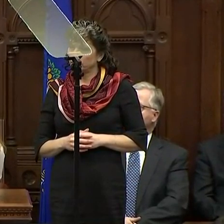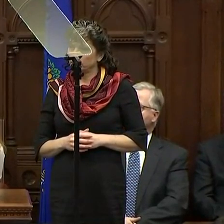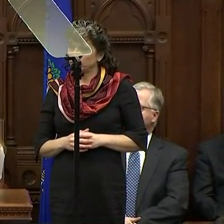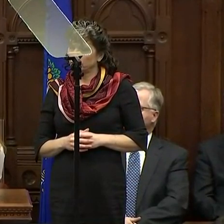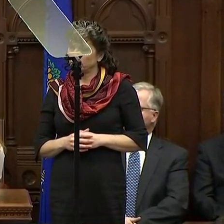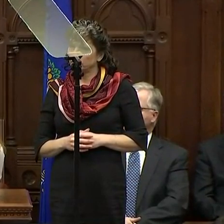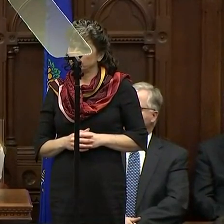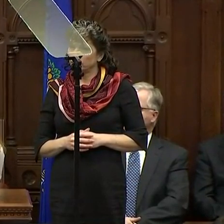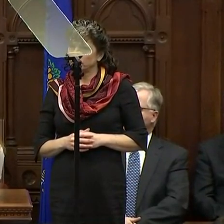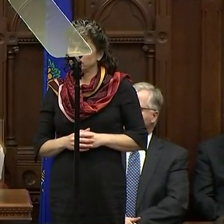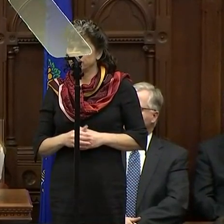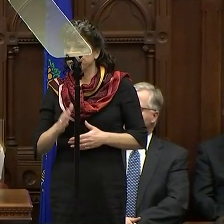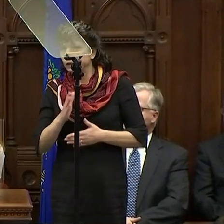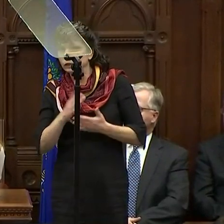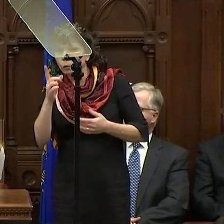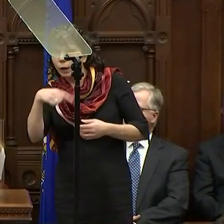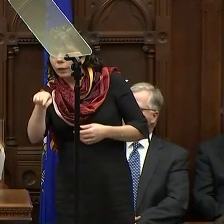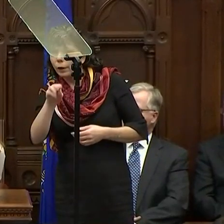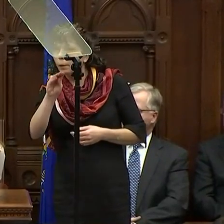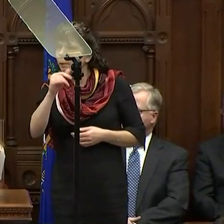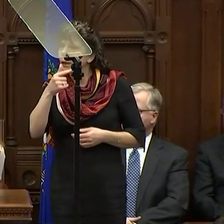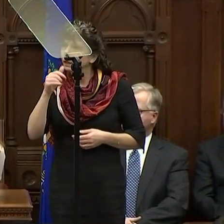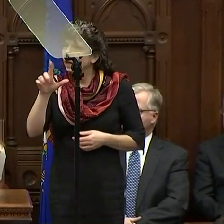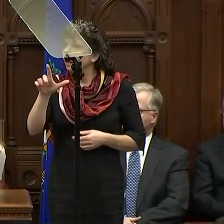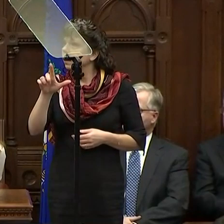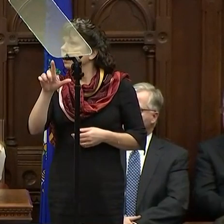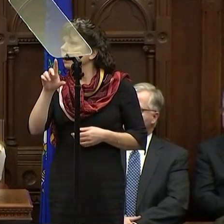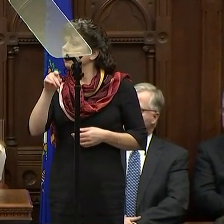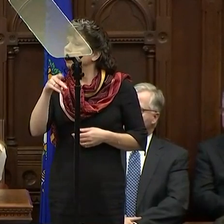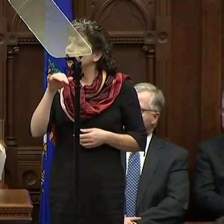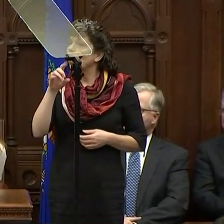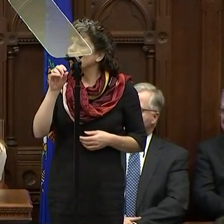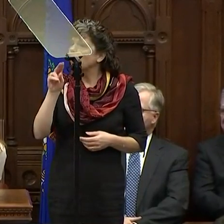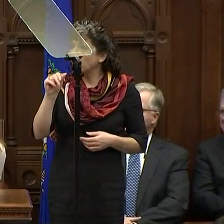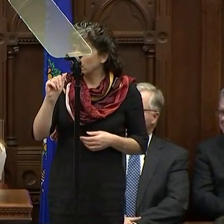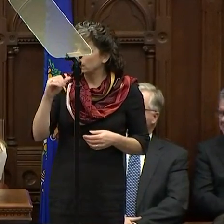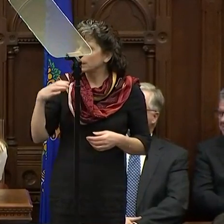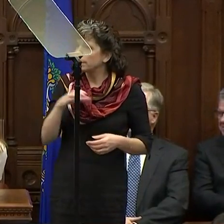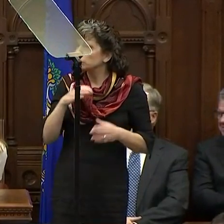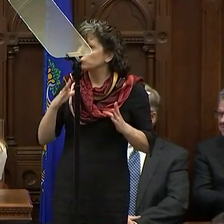I guess somewhere out there is Commissioner Miguel Cardona, Commissioner of Education.